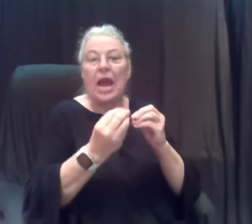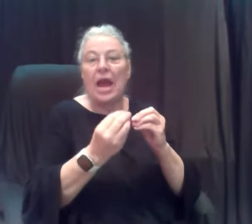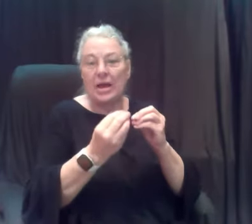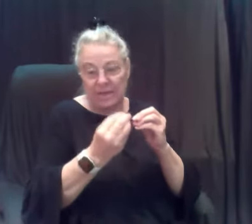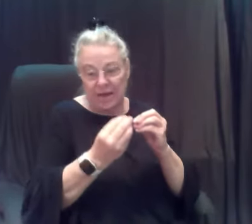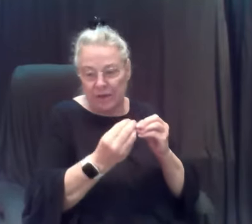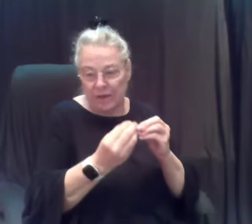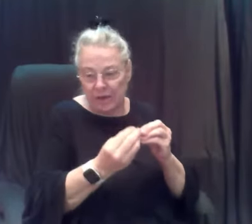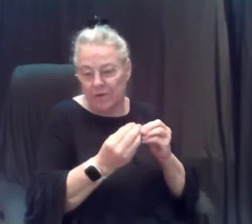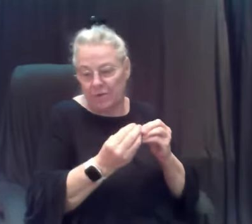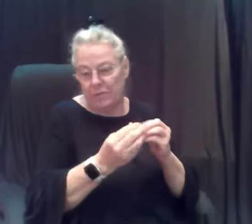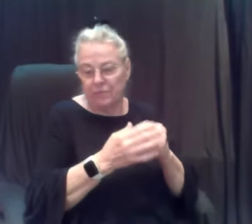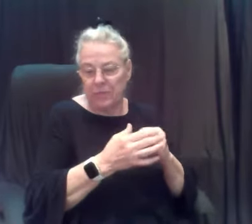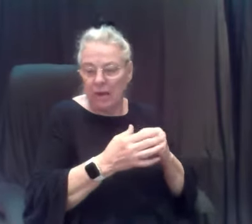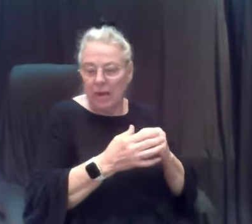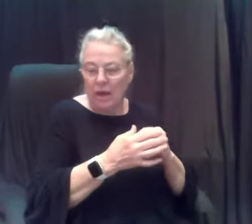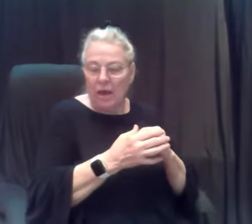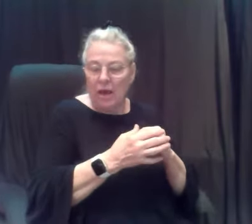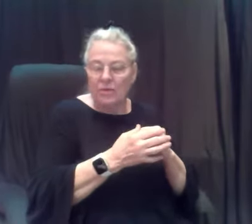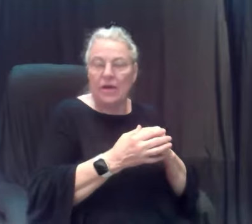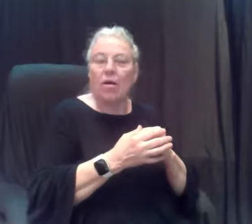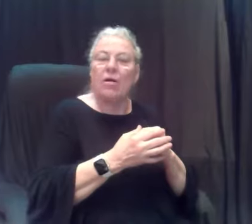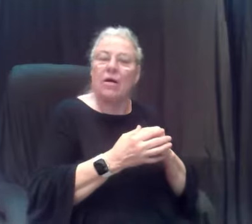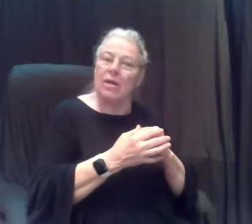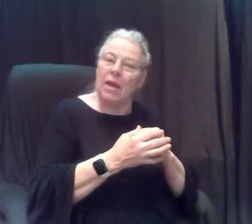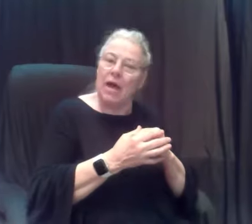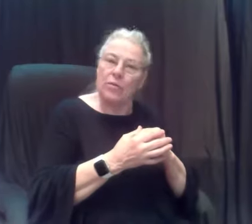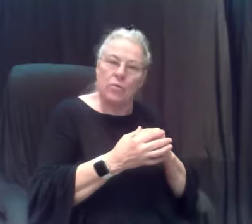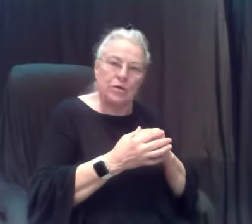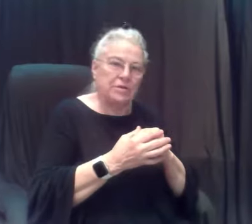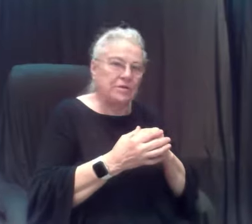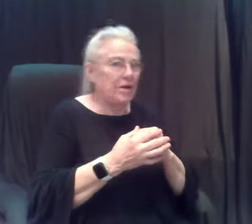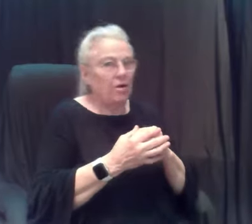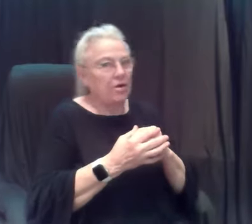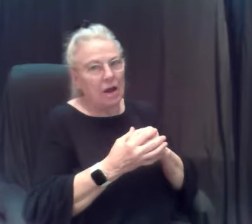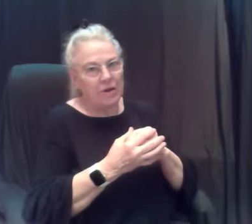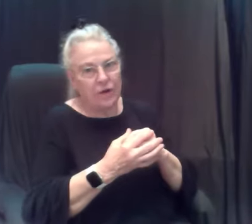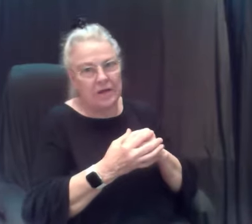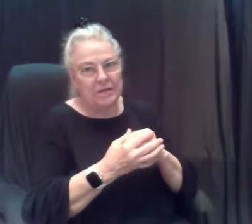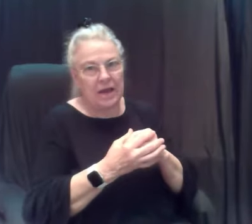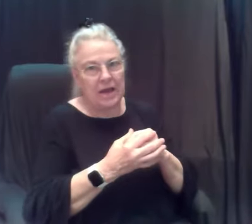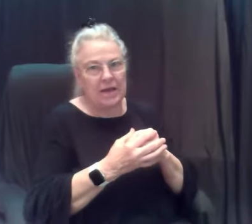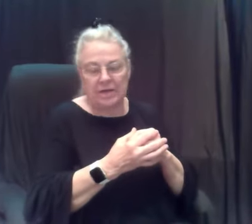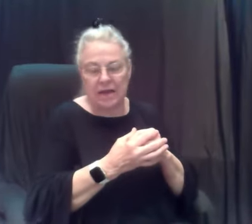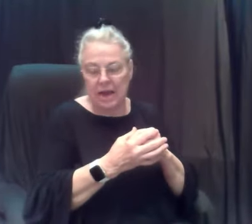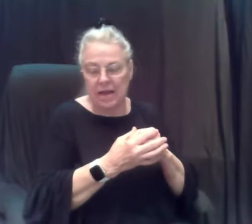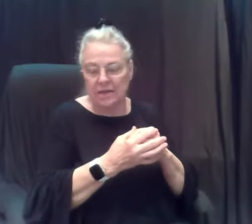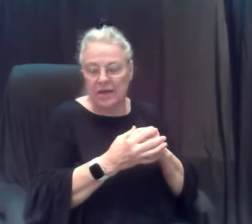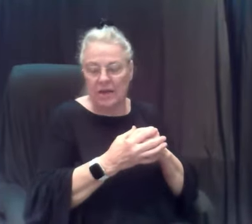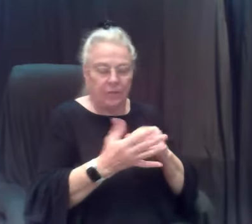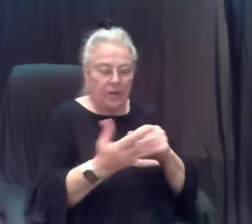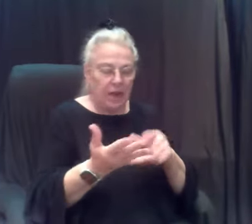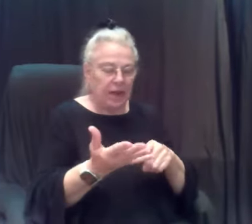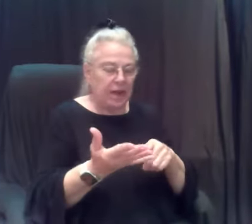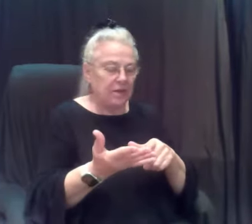as a beginner. There are a lot of words that are not translated into ASL. Is,